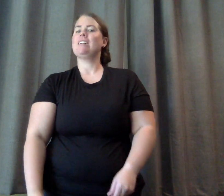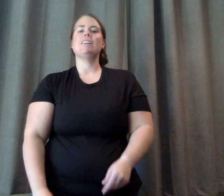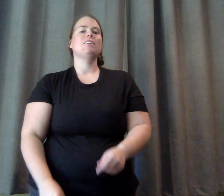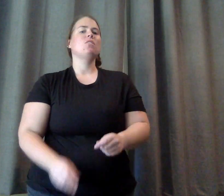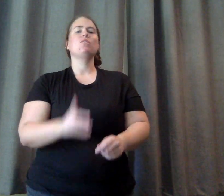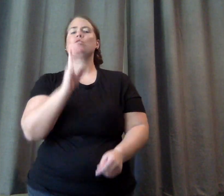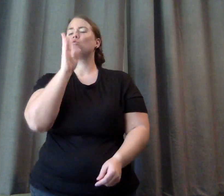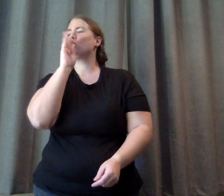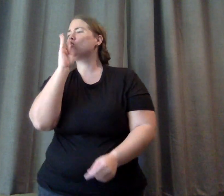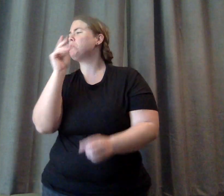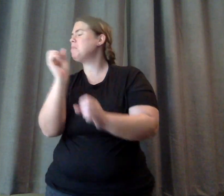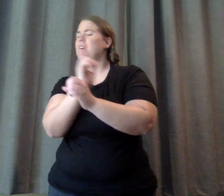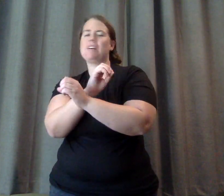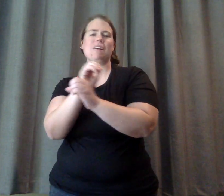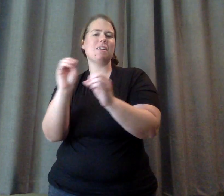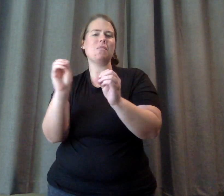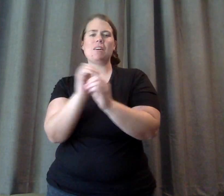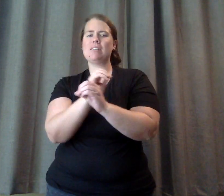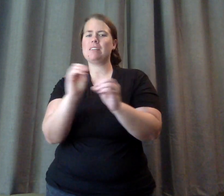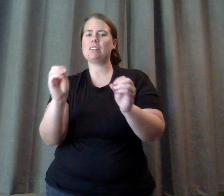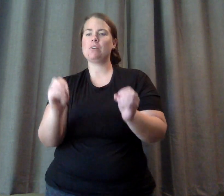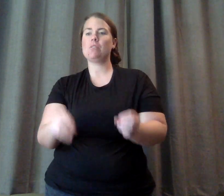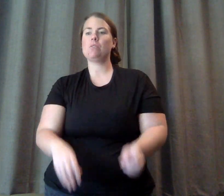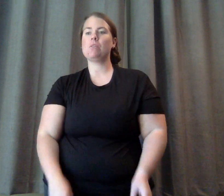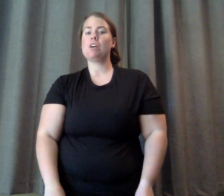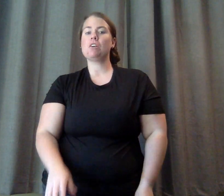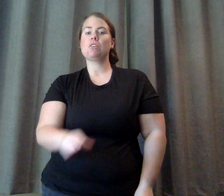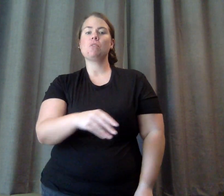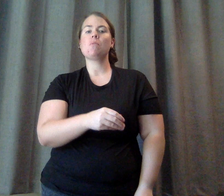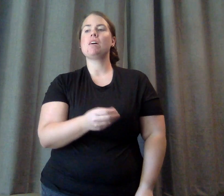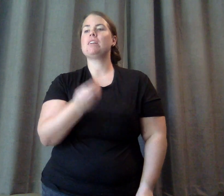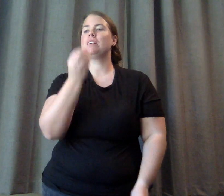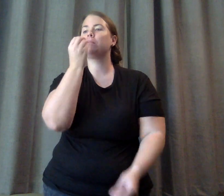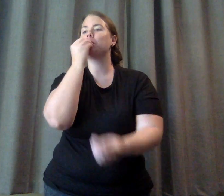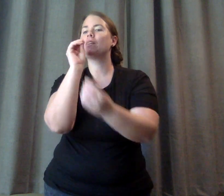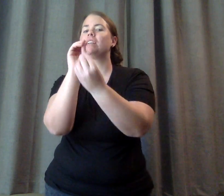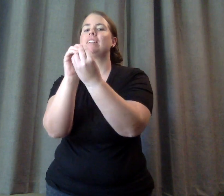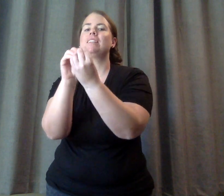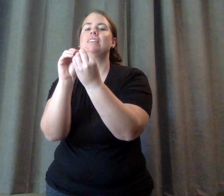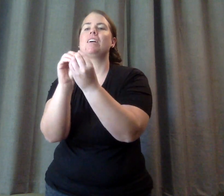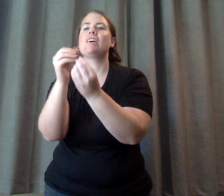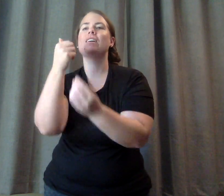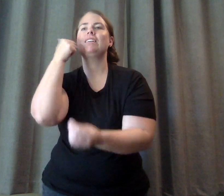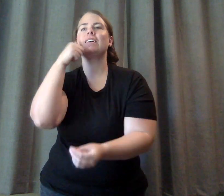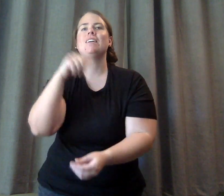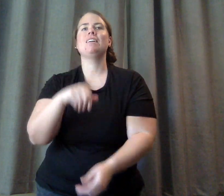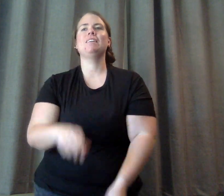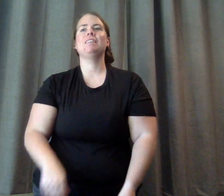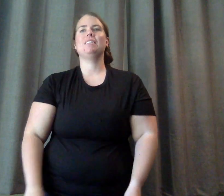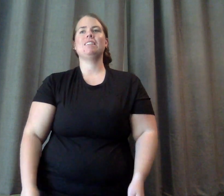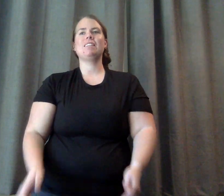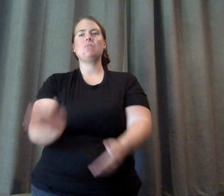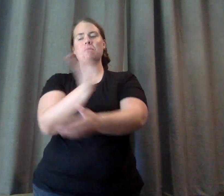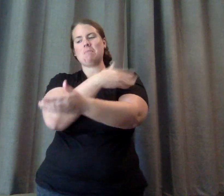It don't take the word, not a single word. Go on and kiss the girl. Sing with me